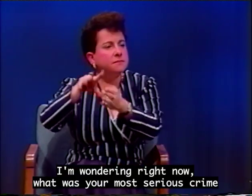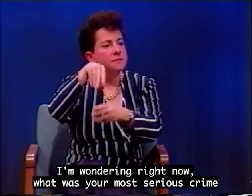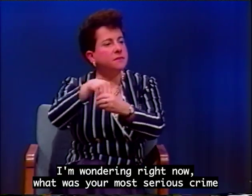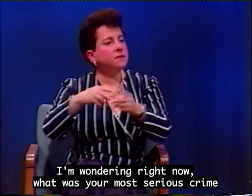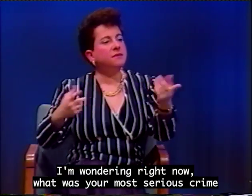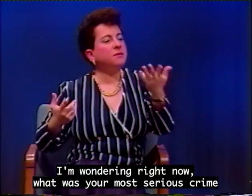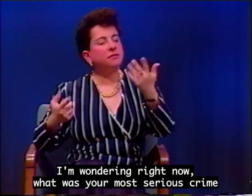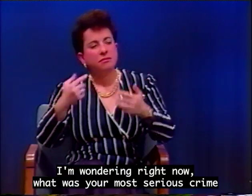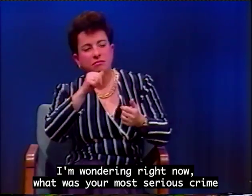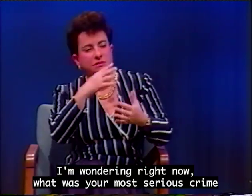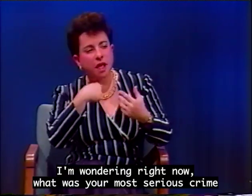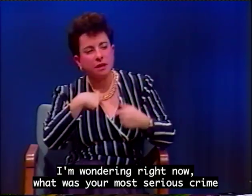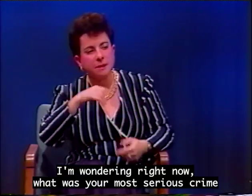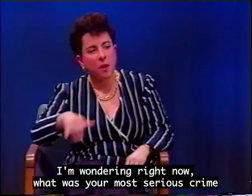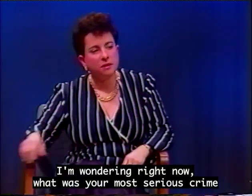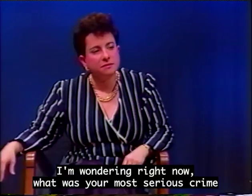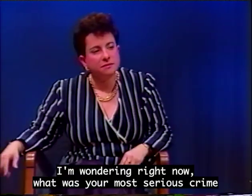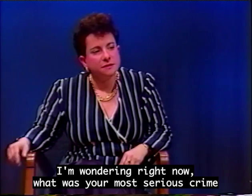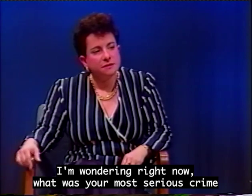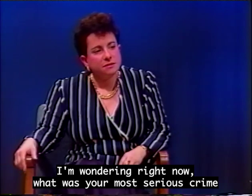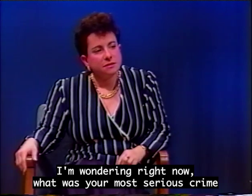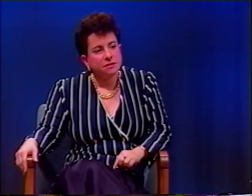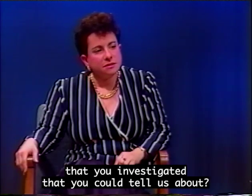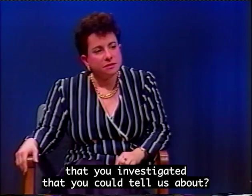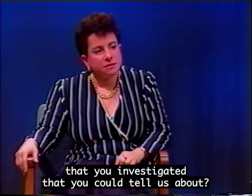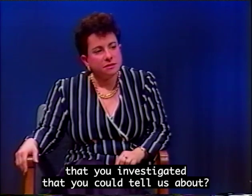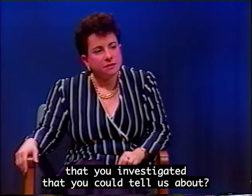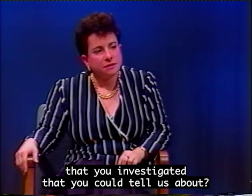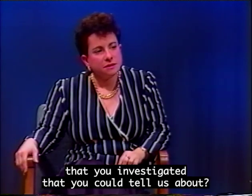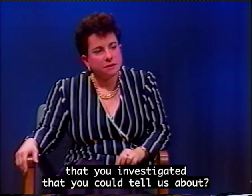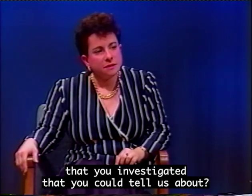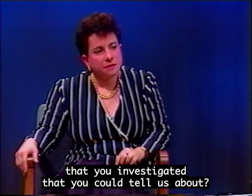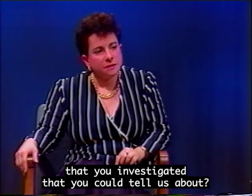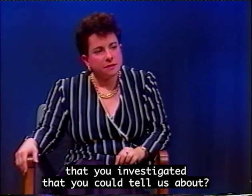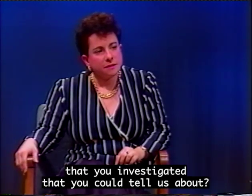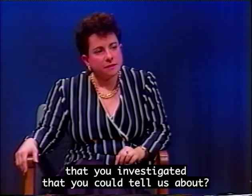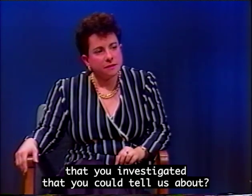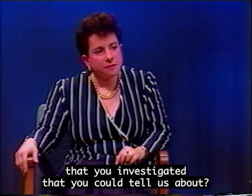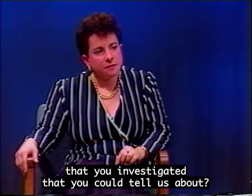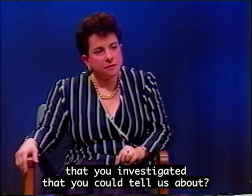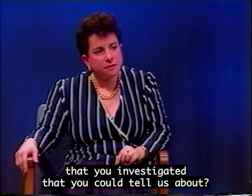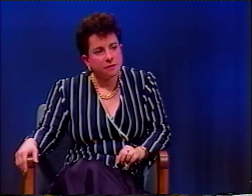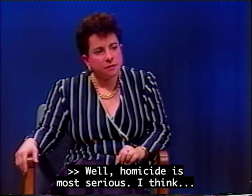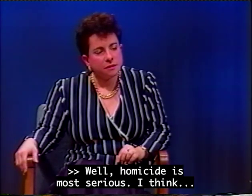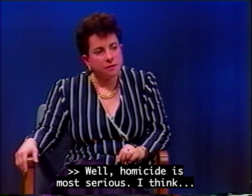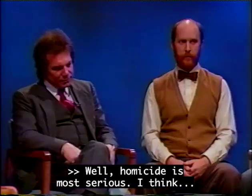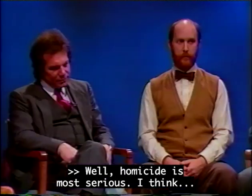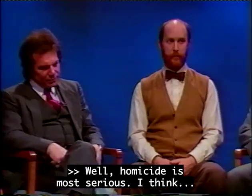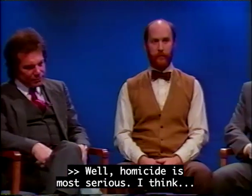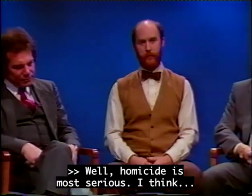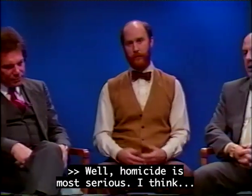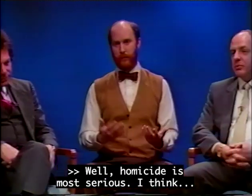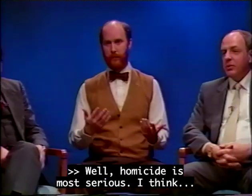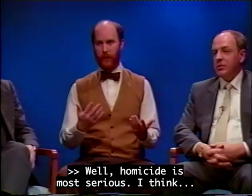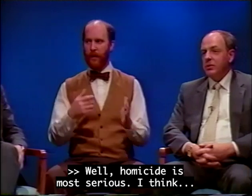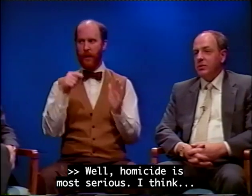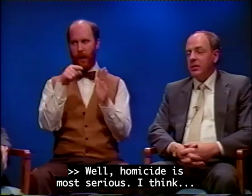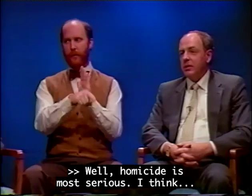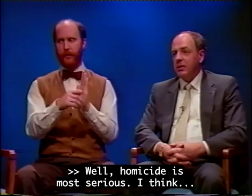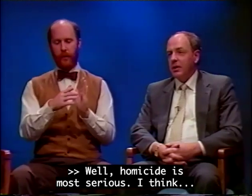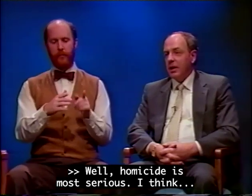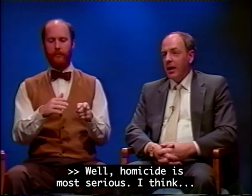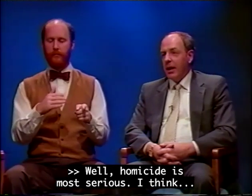I'm wondering right now, what was your most serious crime that you investigated that you could tell us about? Well, homicide is most